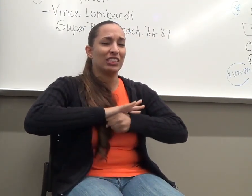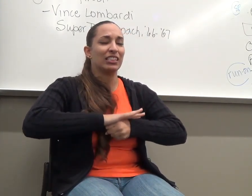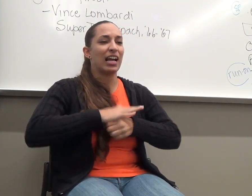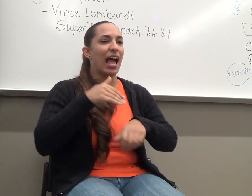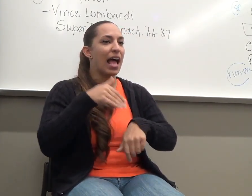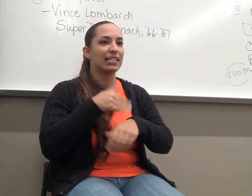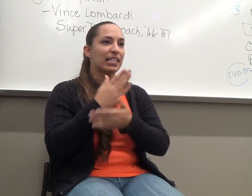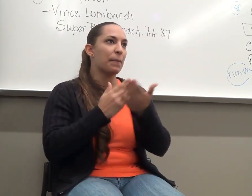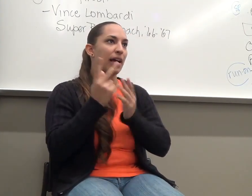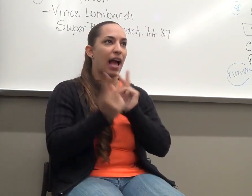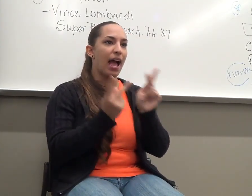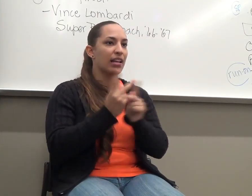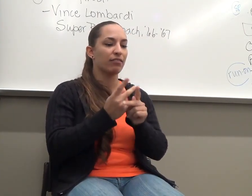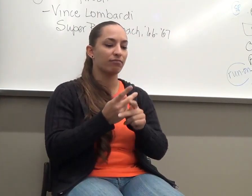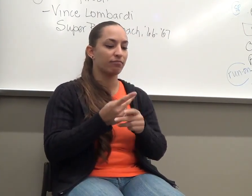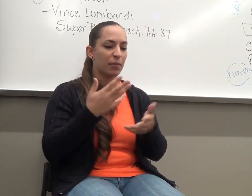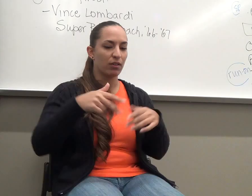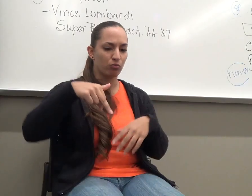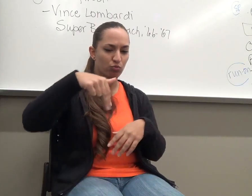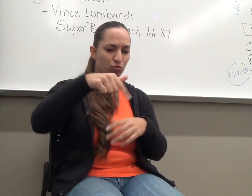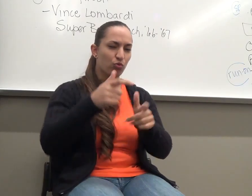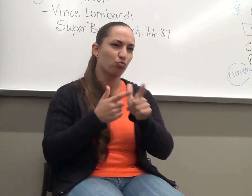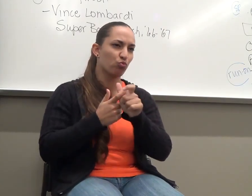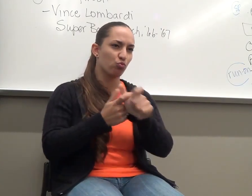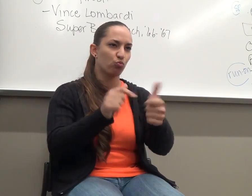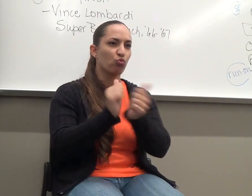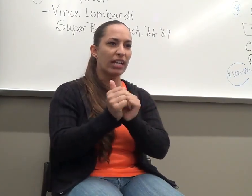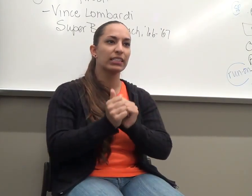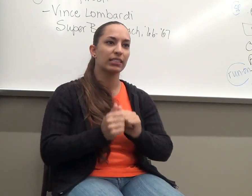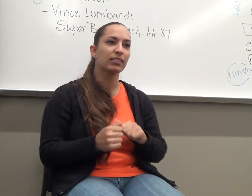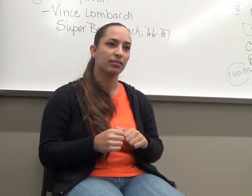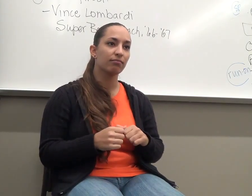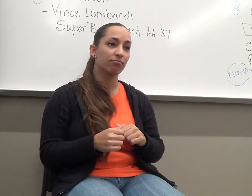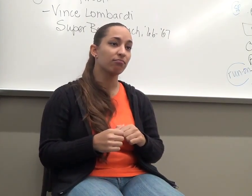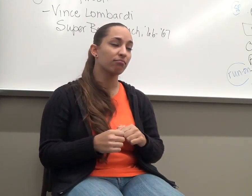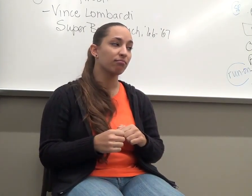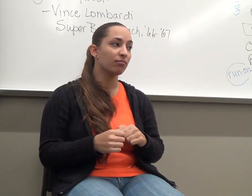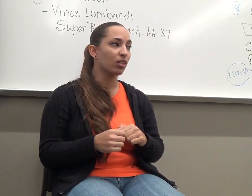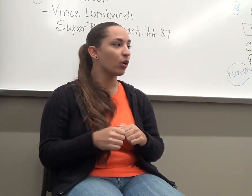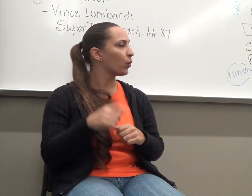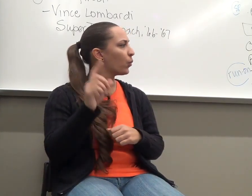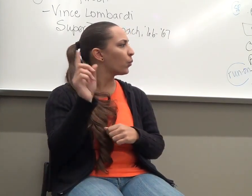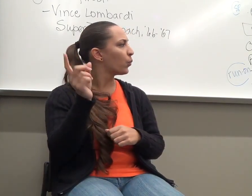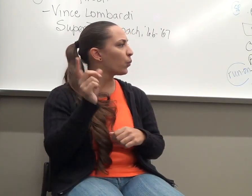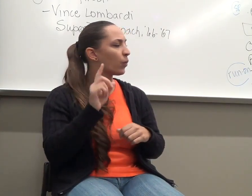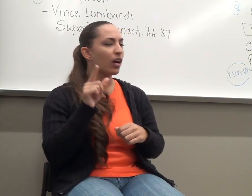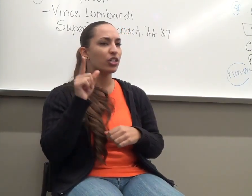So this is the start of her narrative, but it's not the topic sentence. Okay.